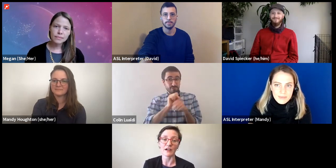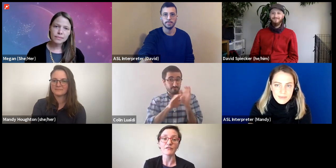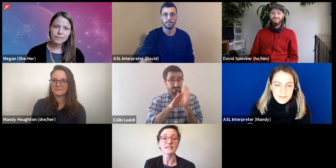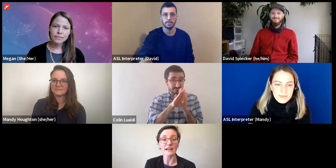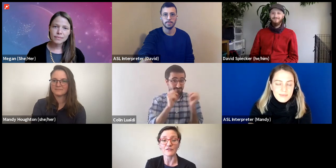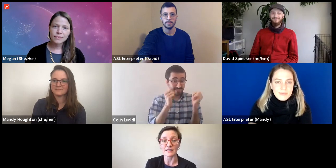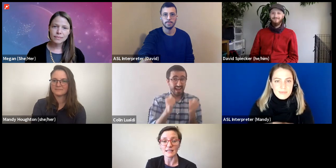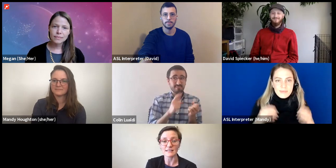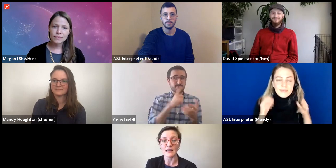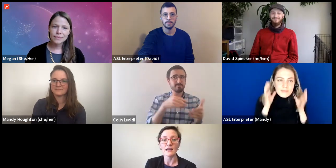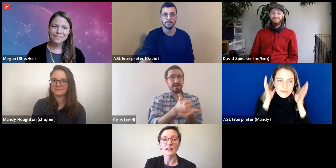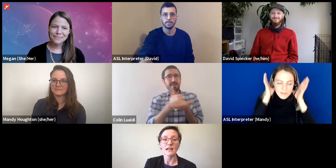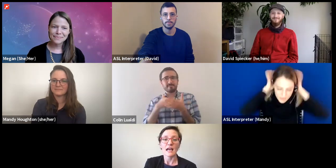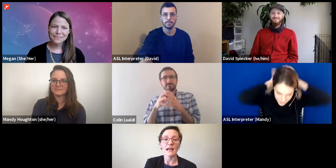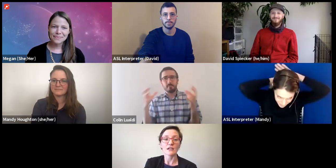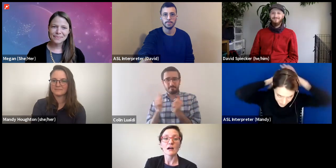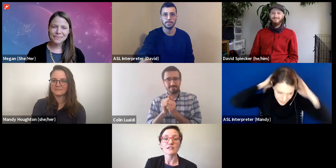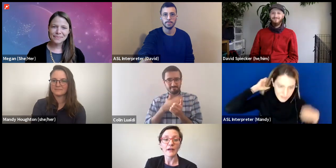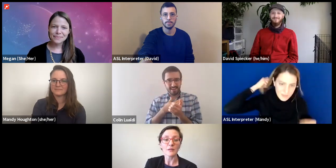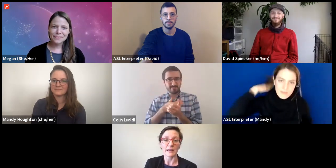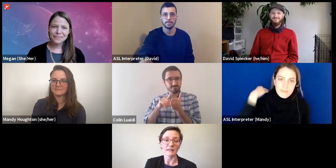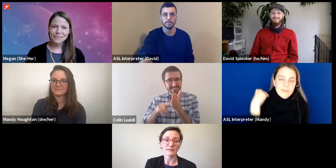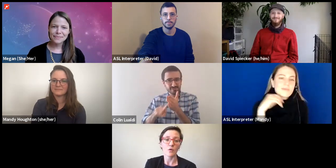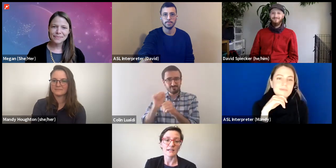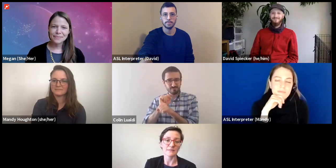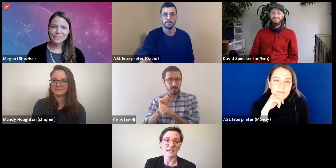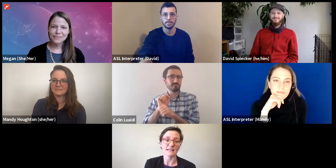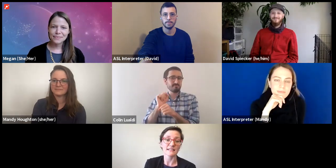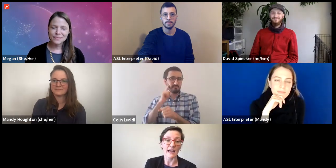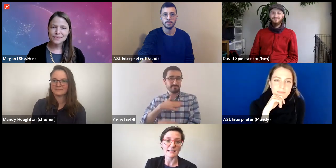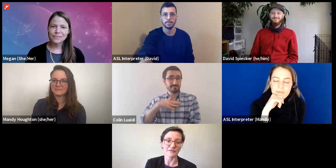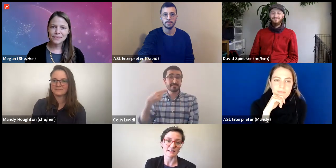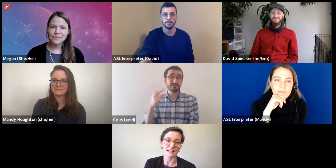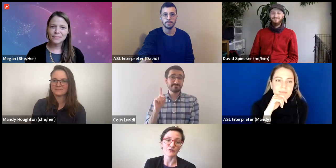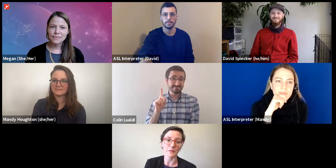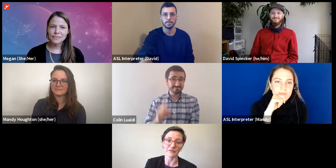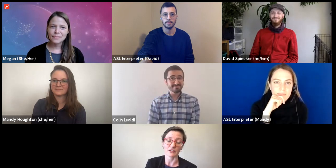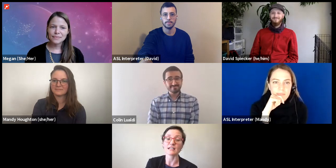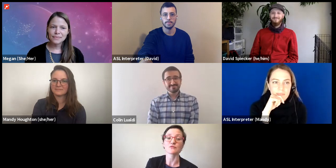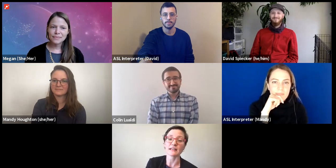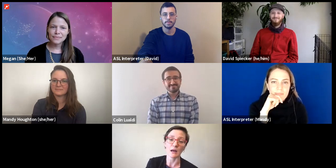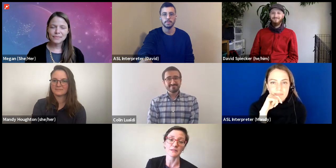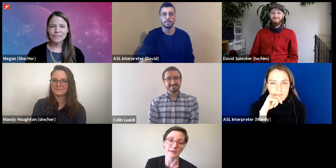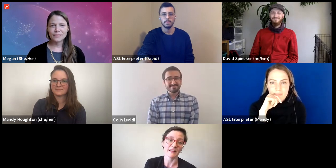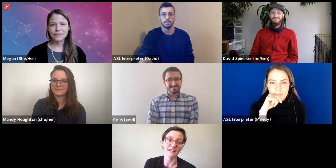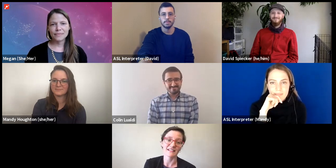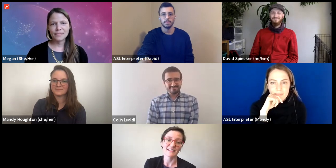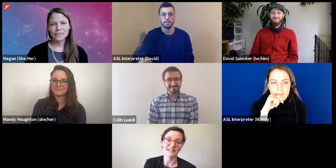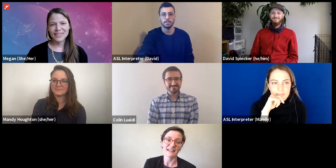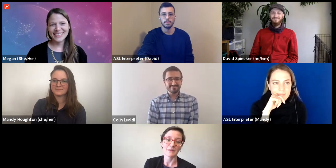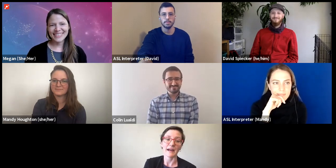student there studying physics, and developing quantum science and scientific science for my field has really helped